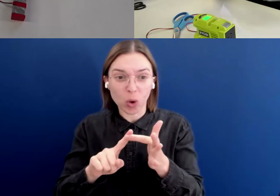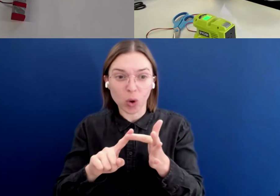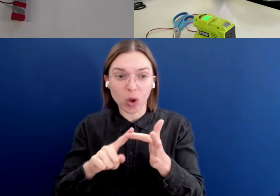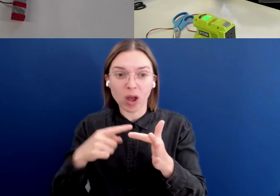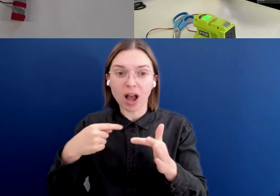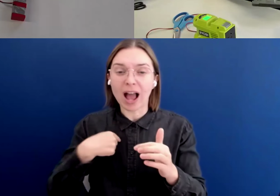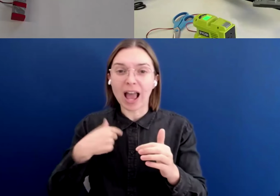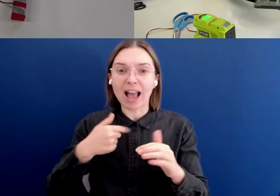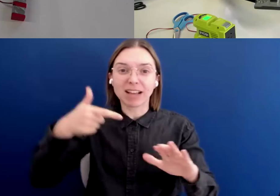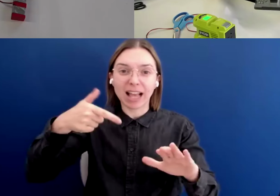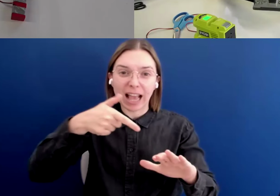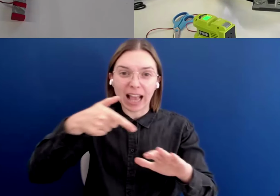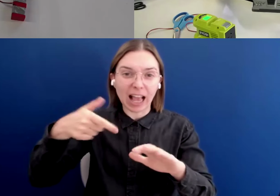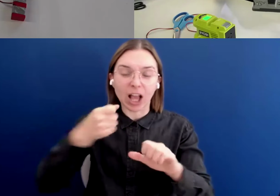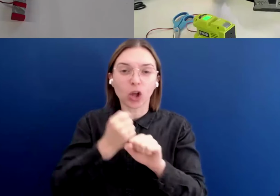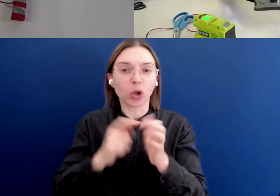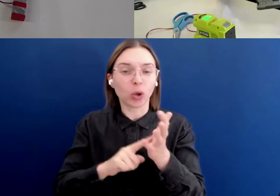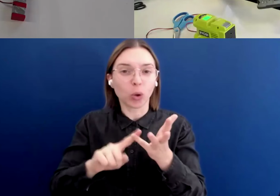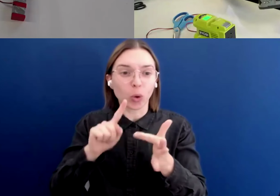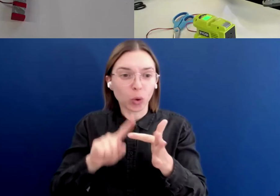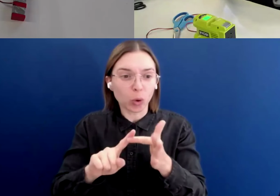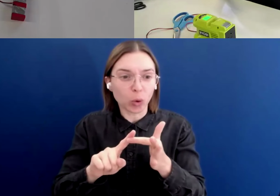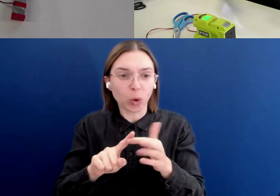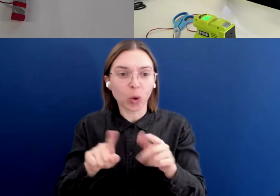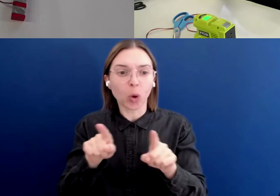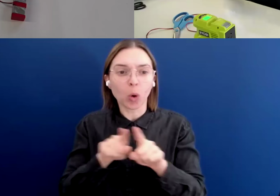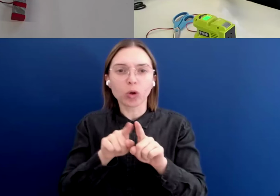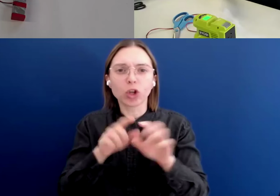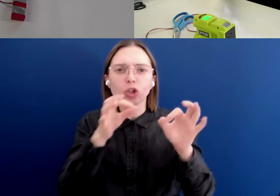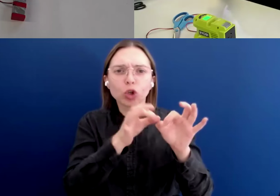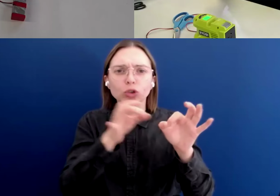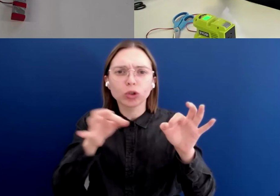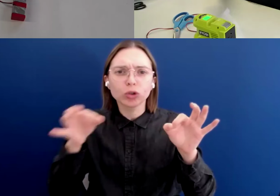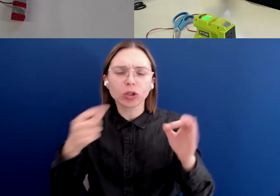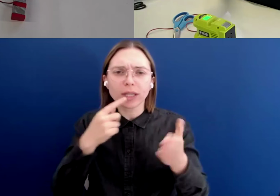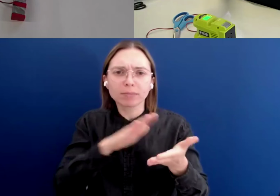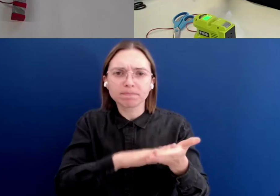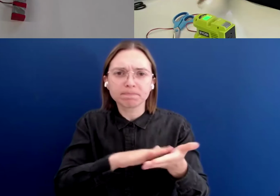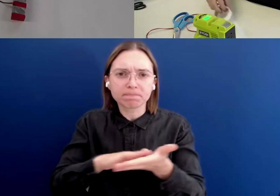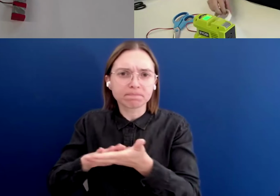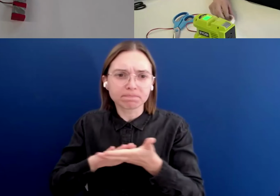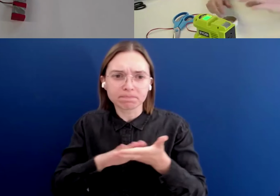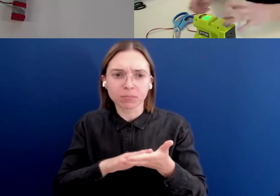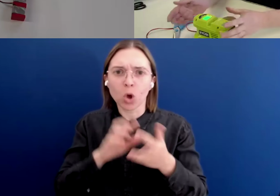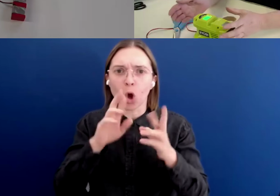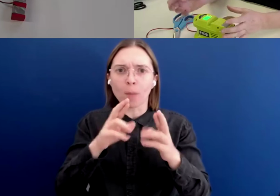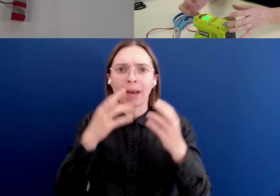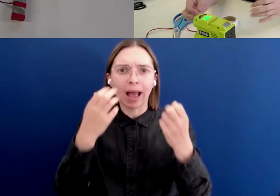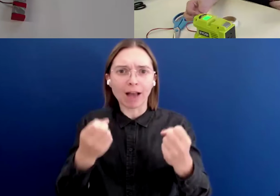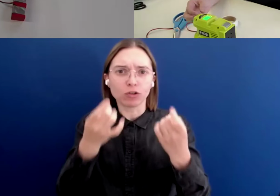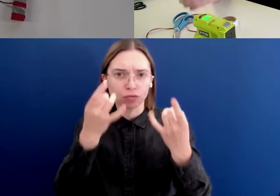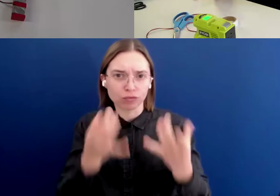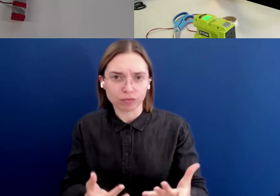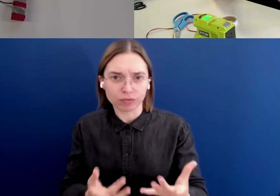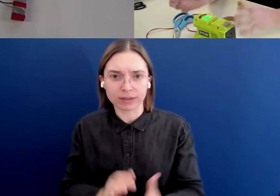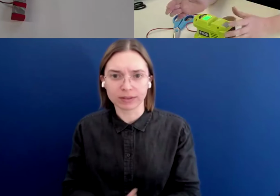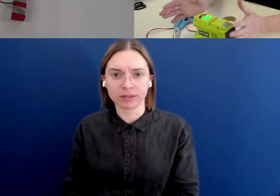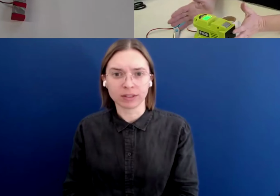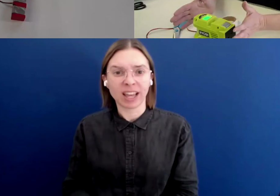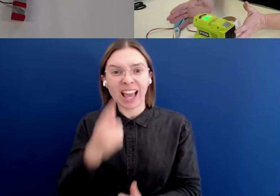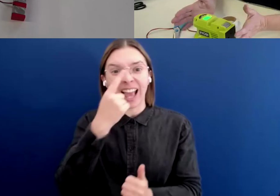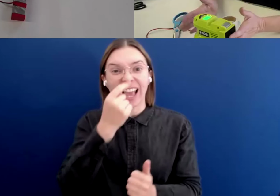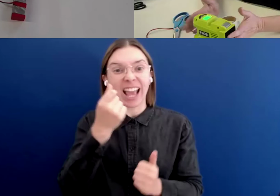well. So hopefully you've got those with you. If not, hopefully you can find them. Now you can either use some sort of little power